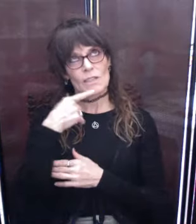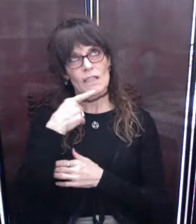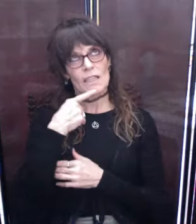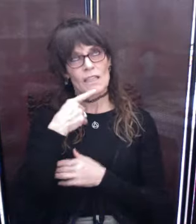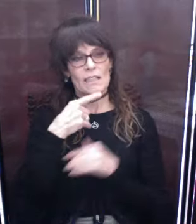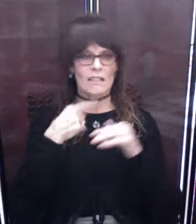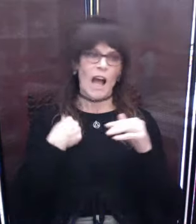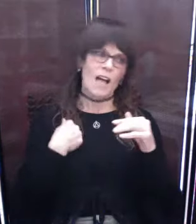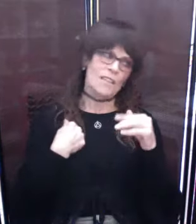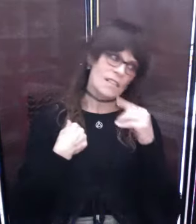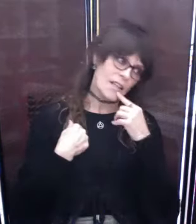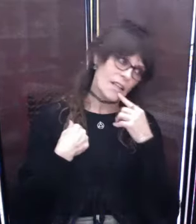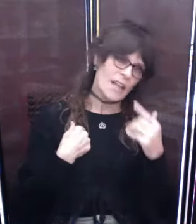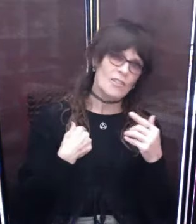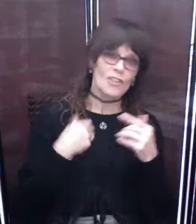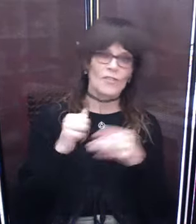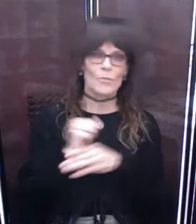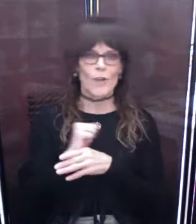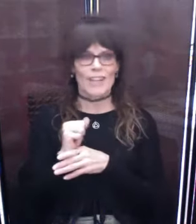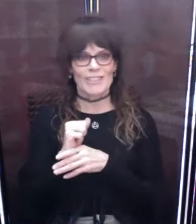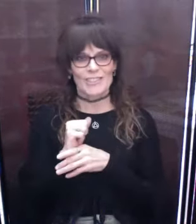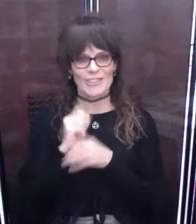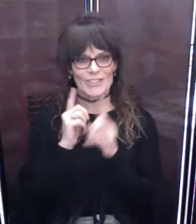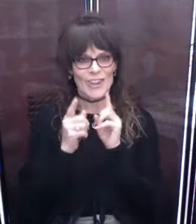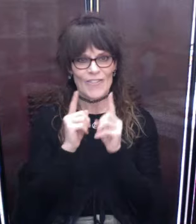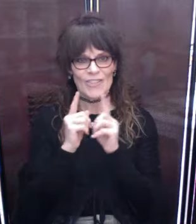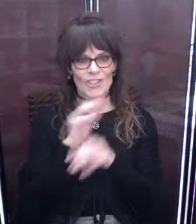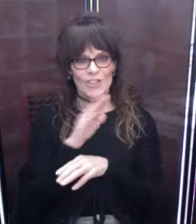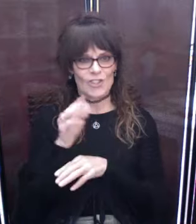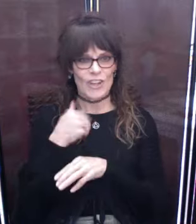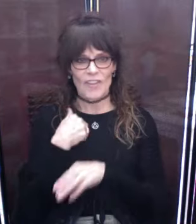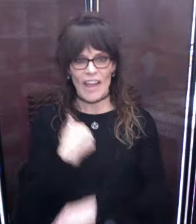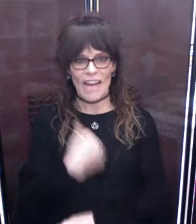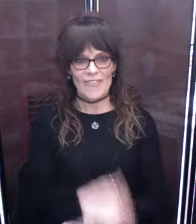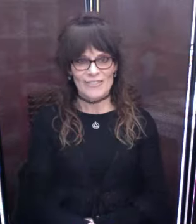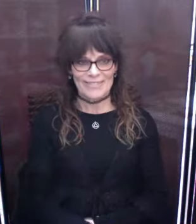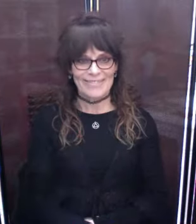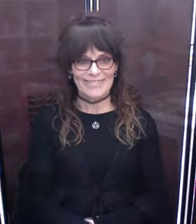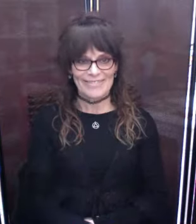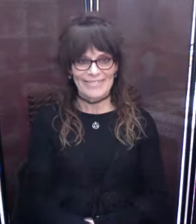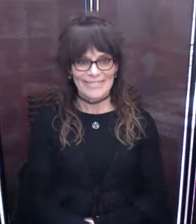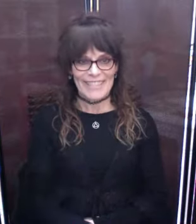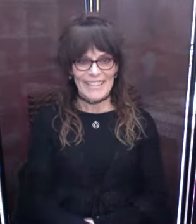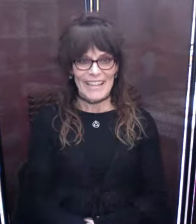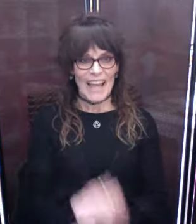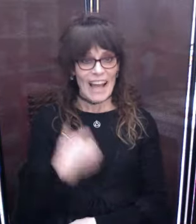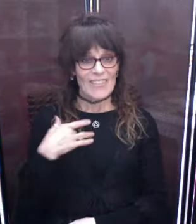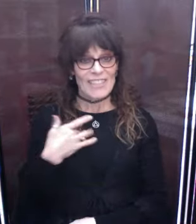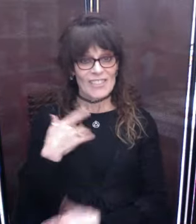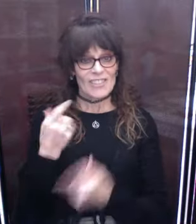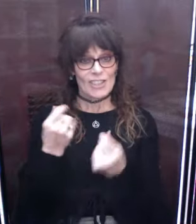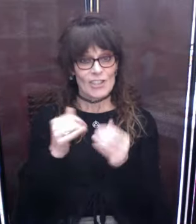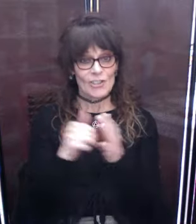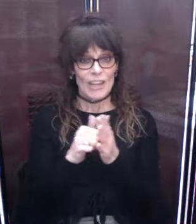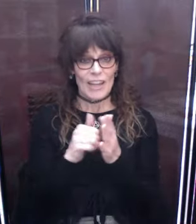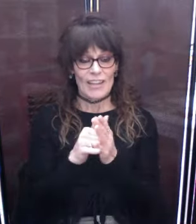like practice conversations that you're never actually going to have. I have a tendency to do that. And I was just doing it again,